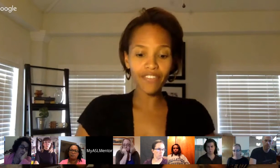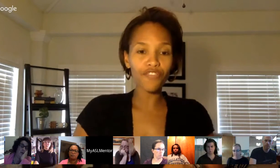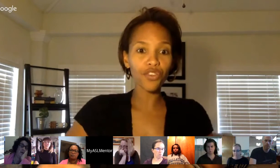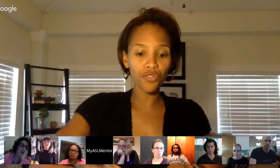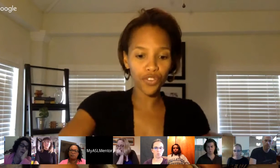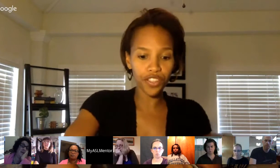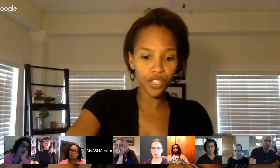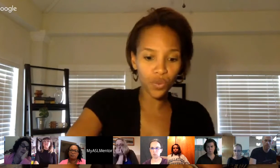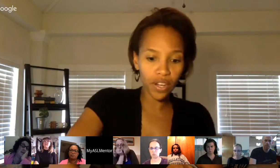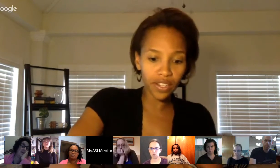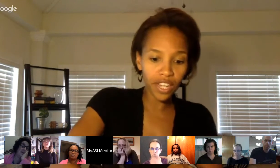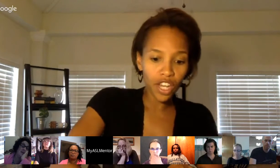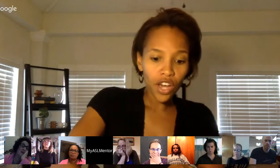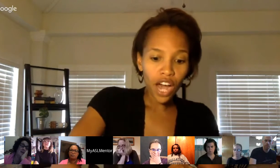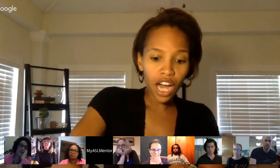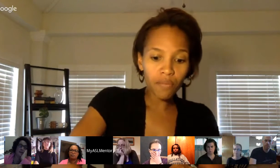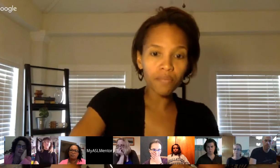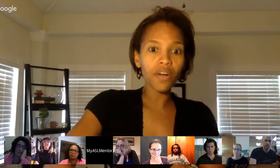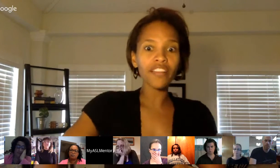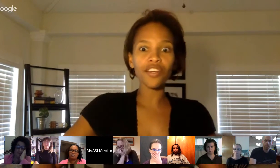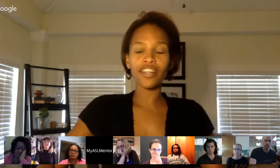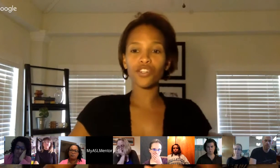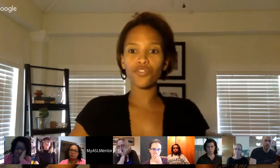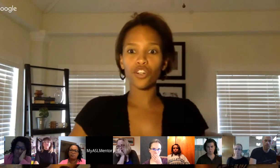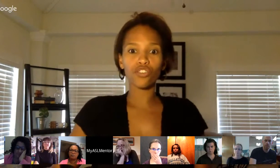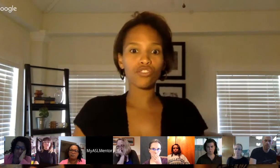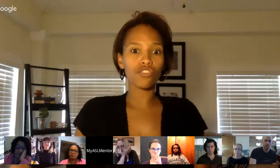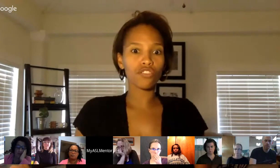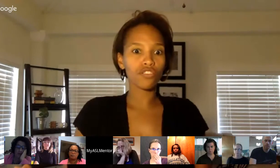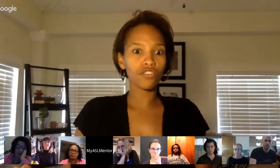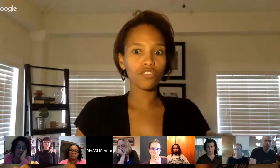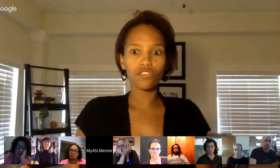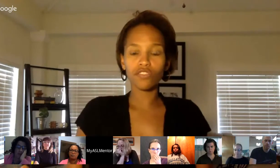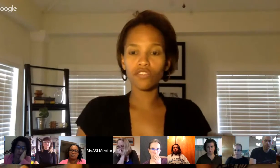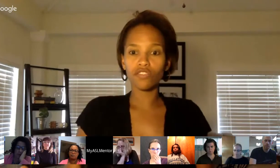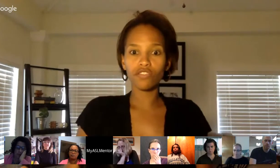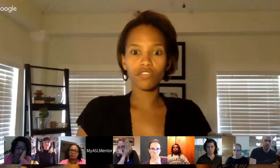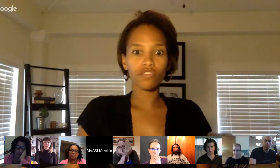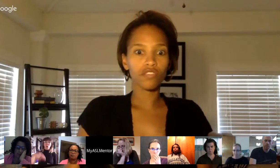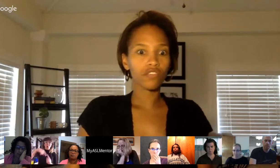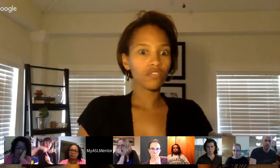Okay, I have a few for this one. I'll let you guys go first.